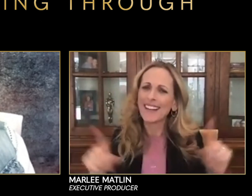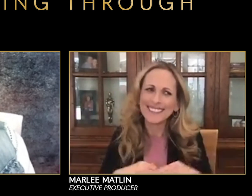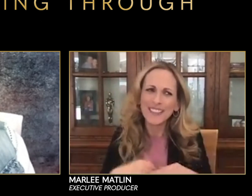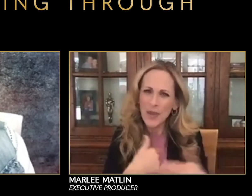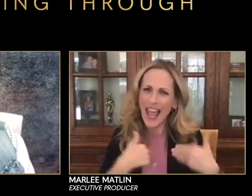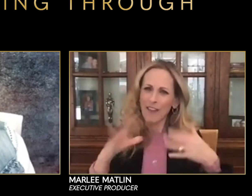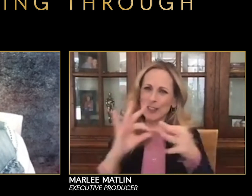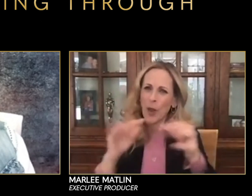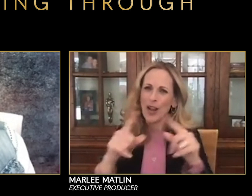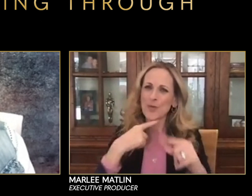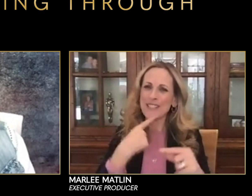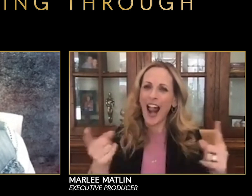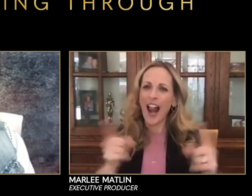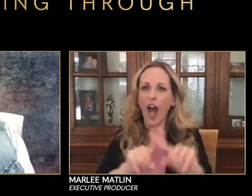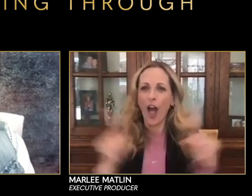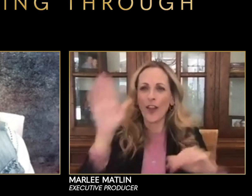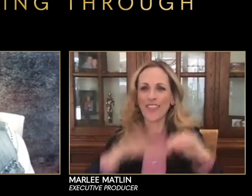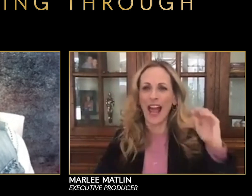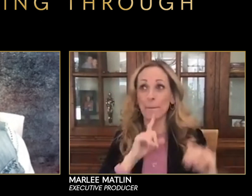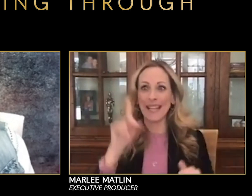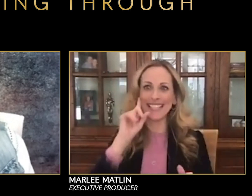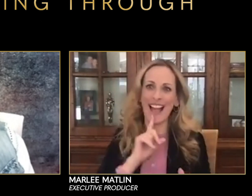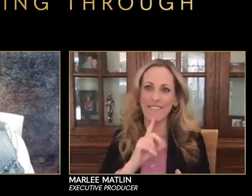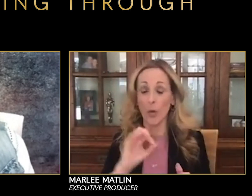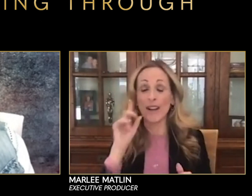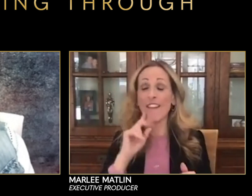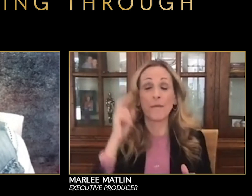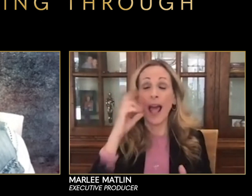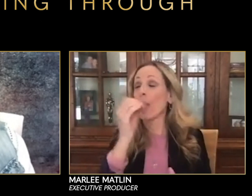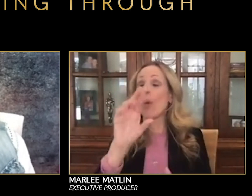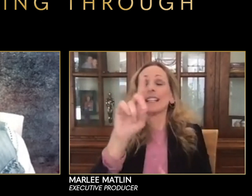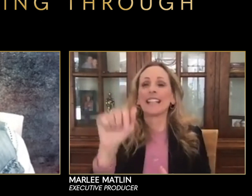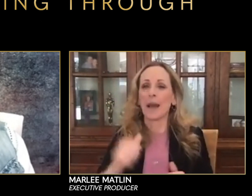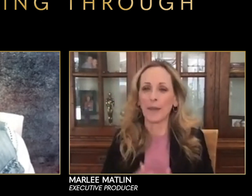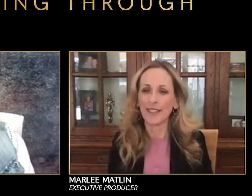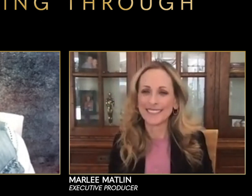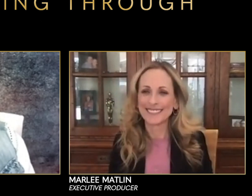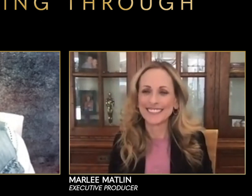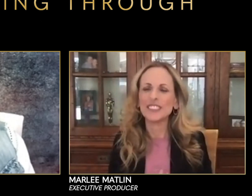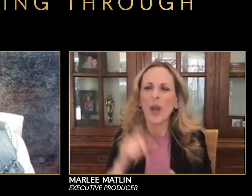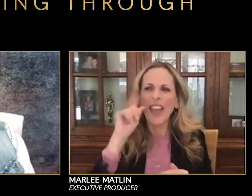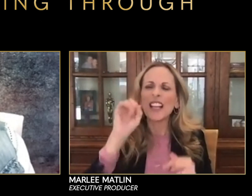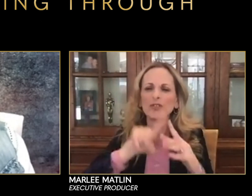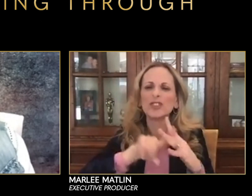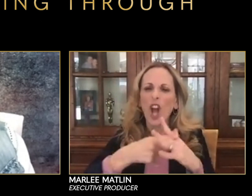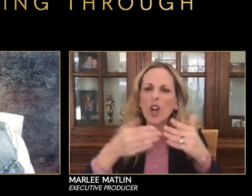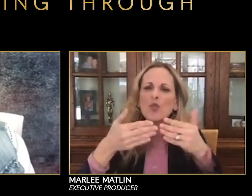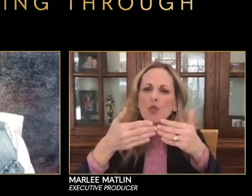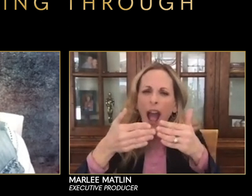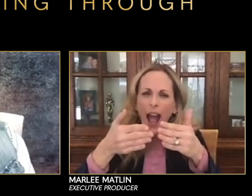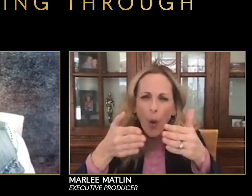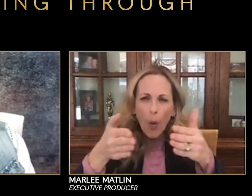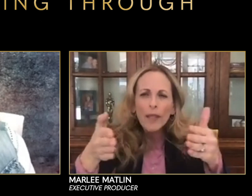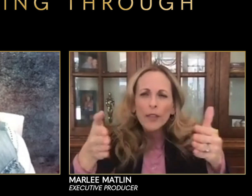I'm not going to say hide being deaf. We have stories to tell other than being deaf or being deafblind or being disabled. So I think the doors